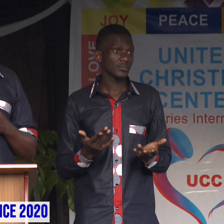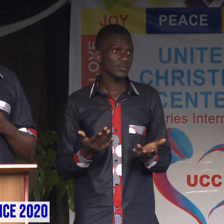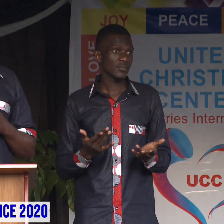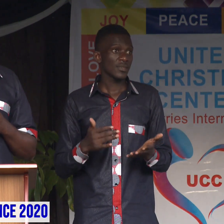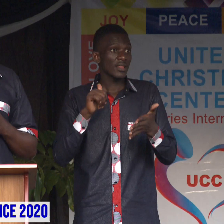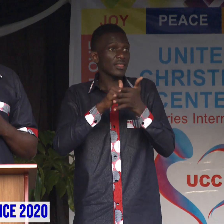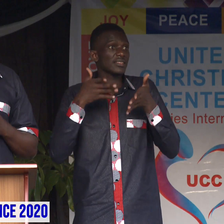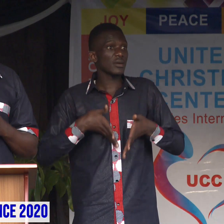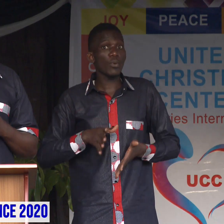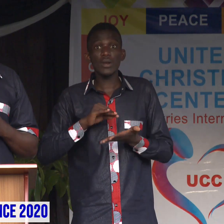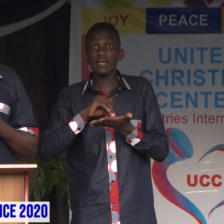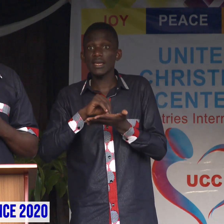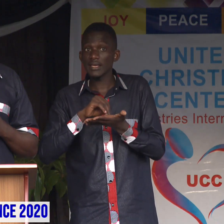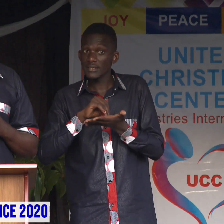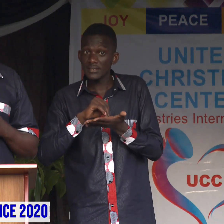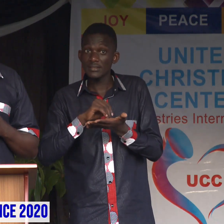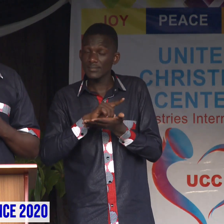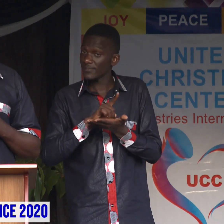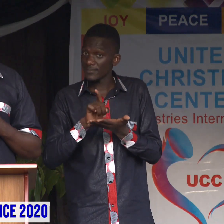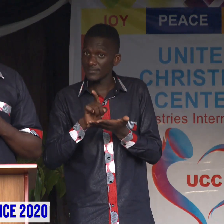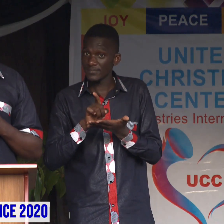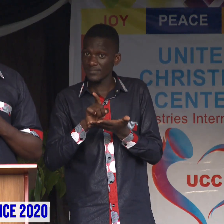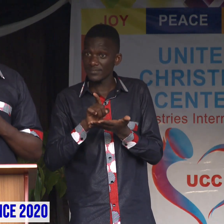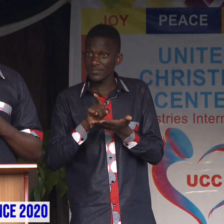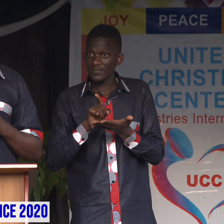Oyo mulokole. Born again.